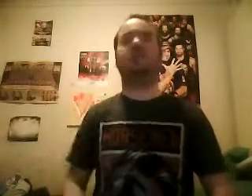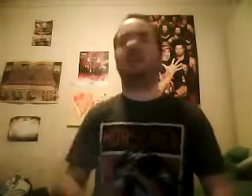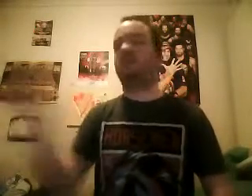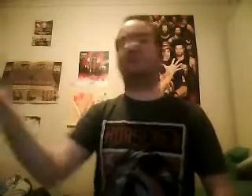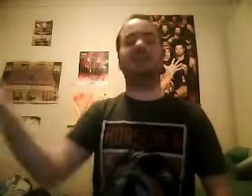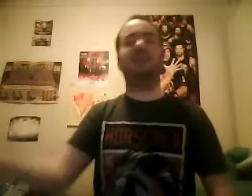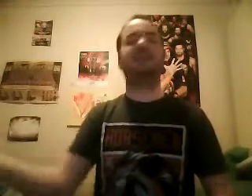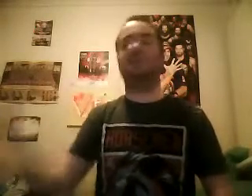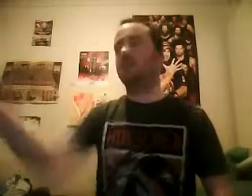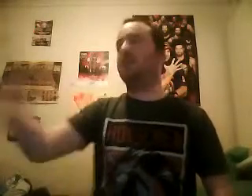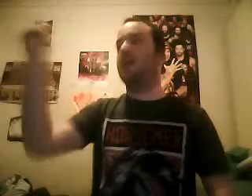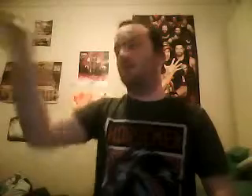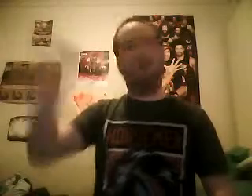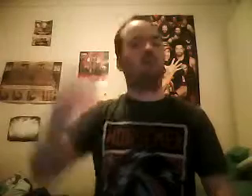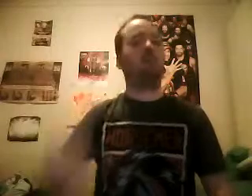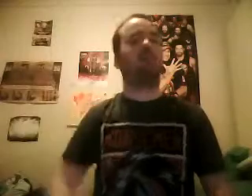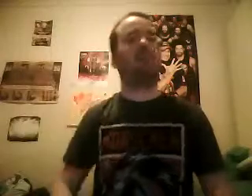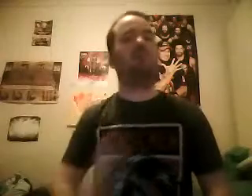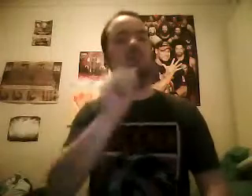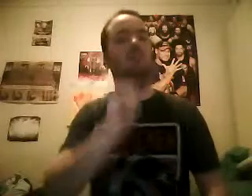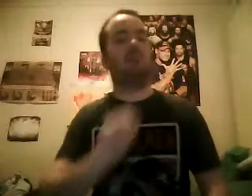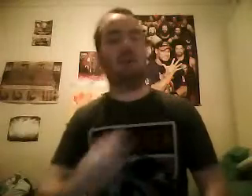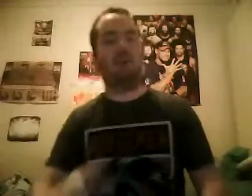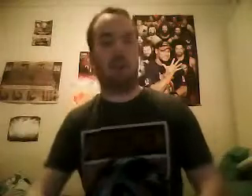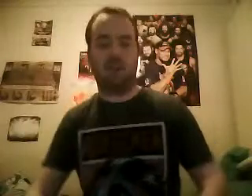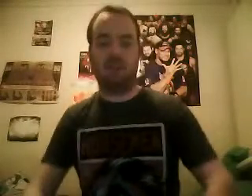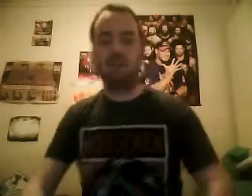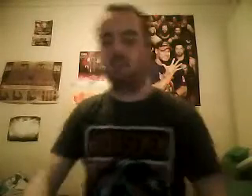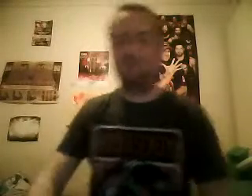champions in an instant, and all you people would complain about it.